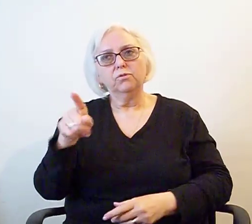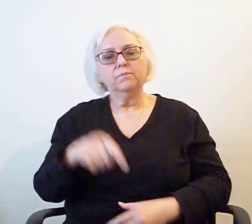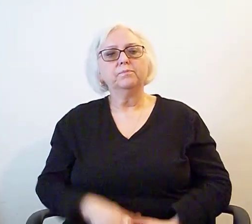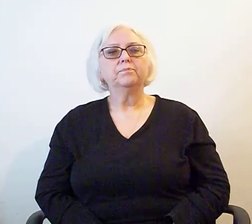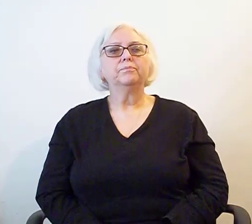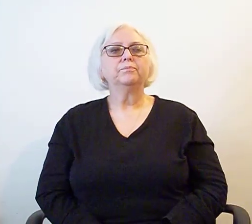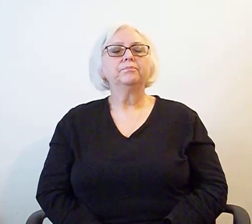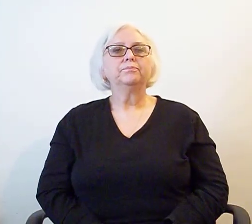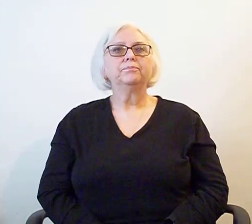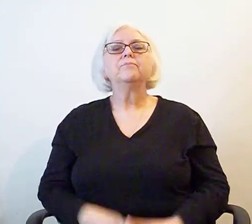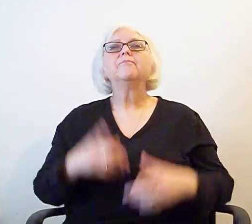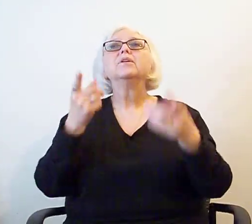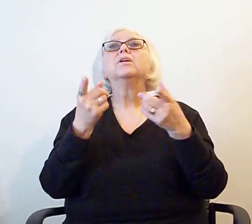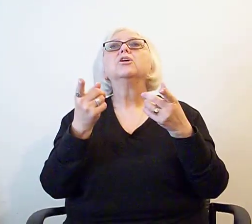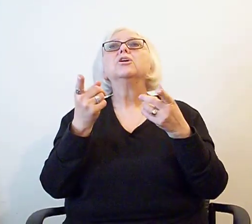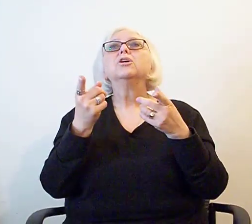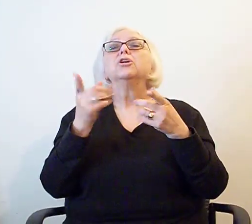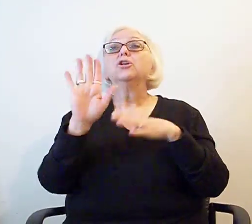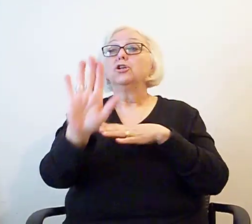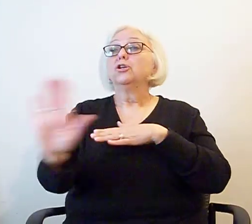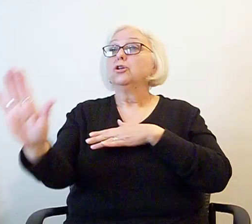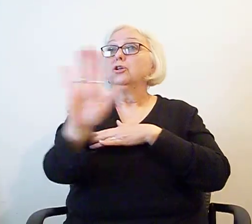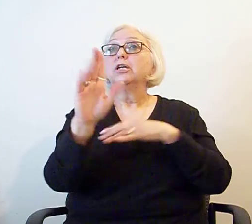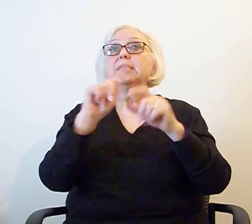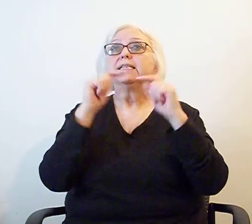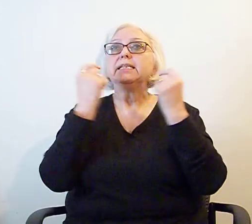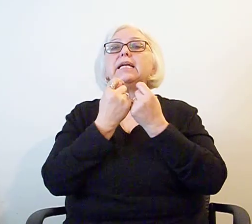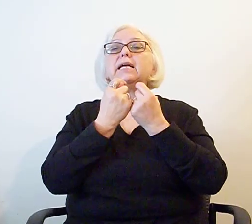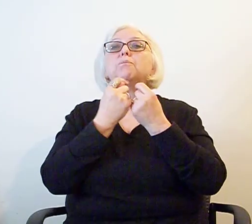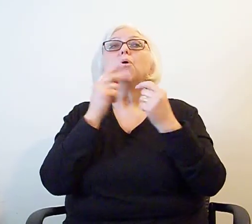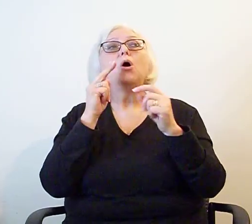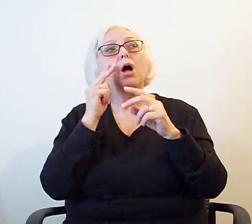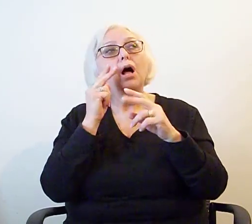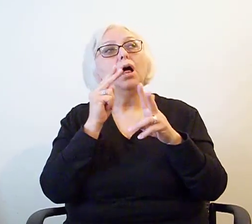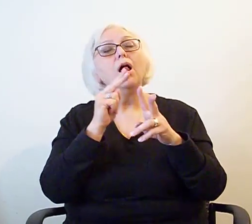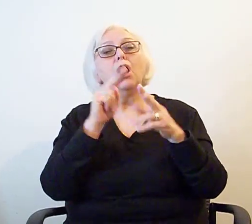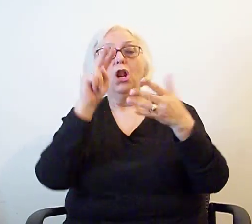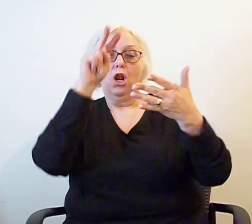Your team will review your informed consent,